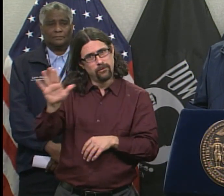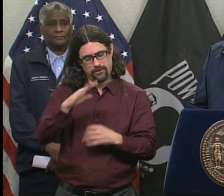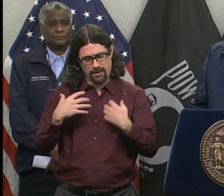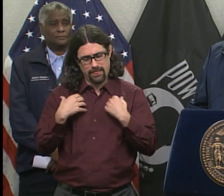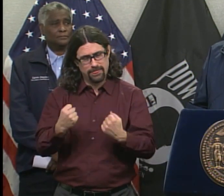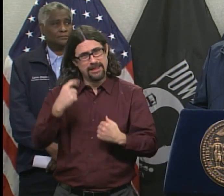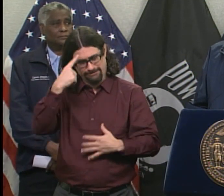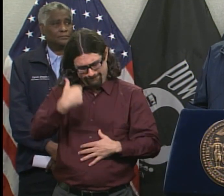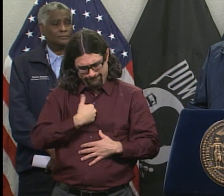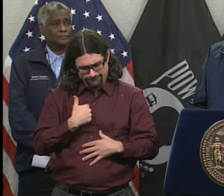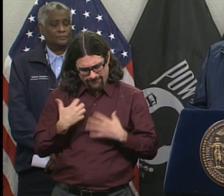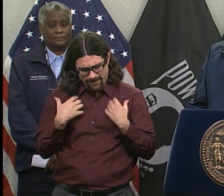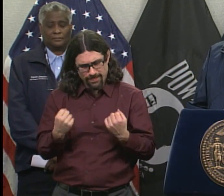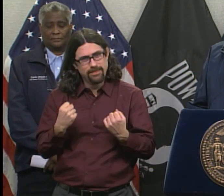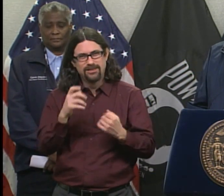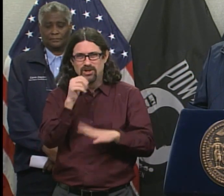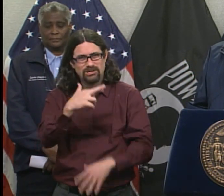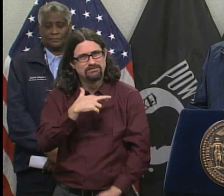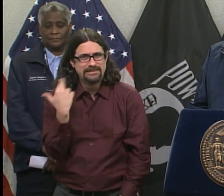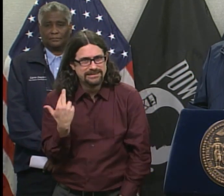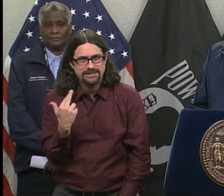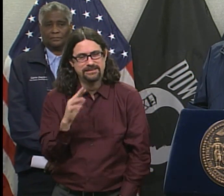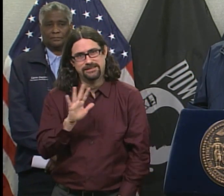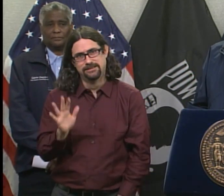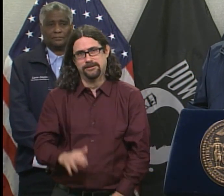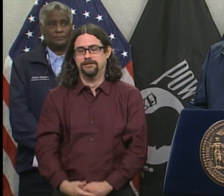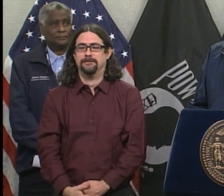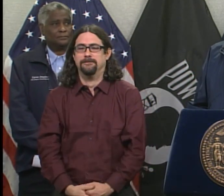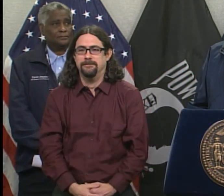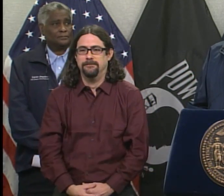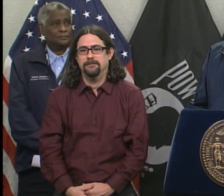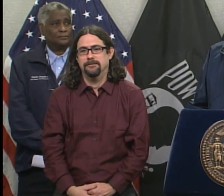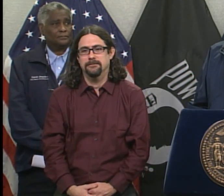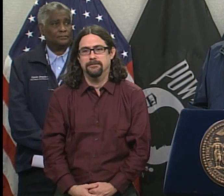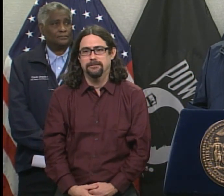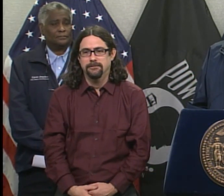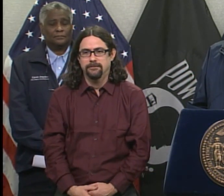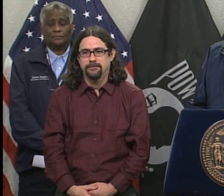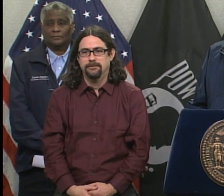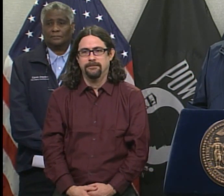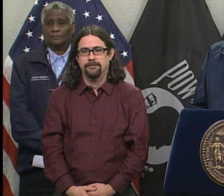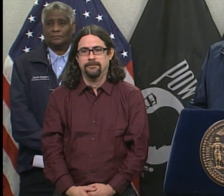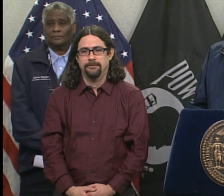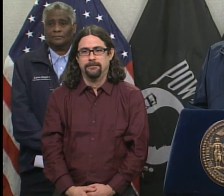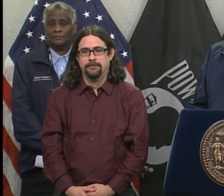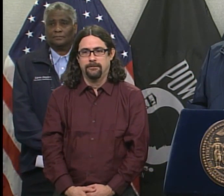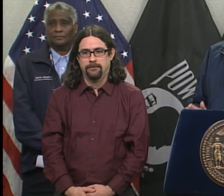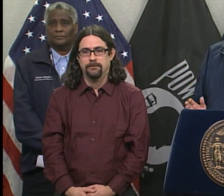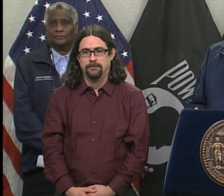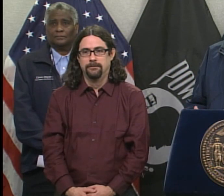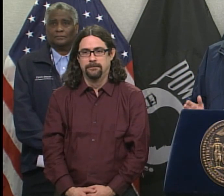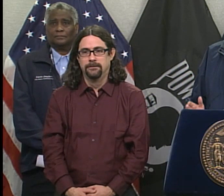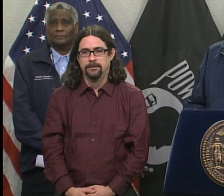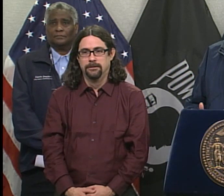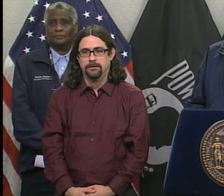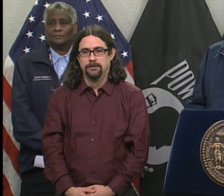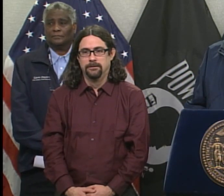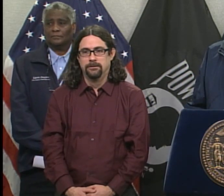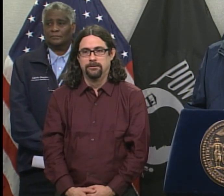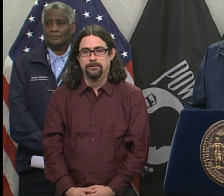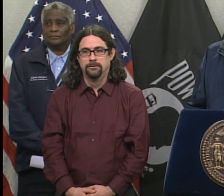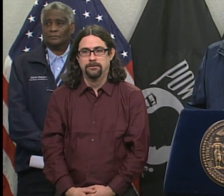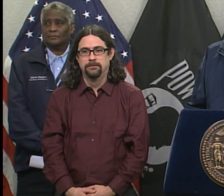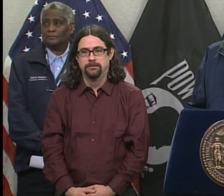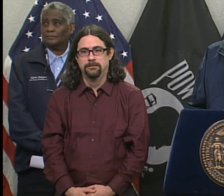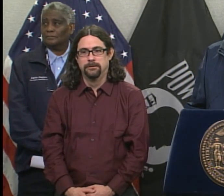not good for your customers. And obviously, if it goes on too long, you're going to get a ticket And so we want people to just be